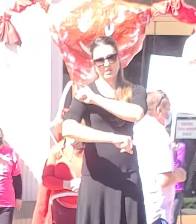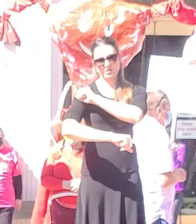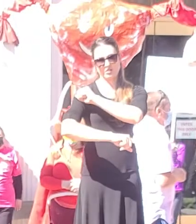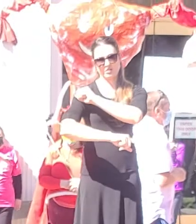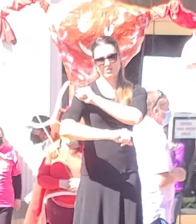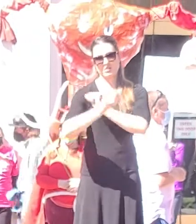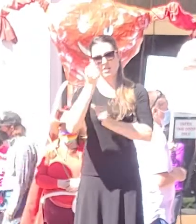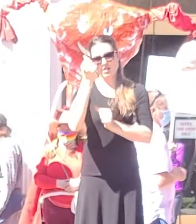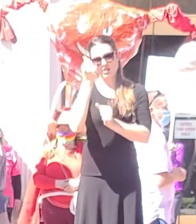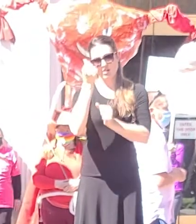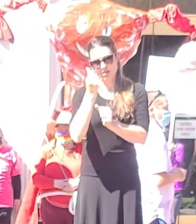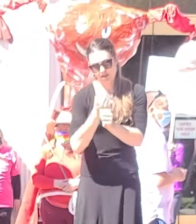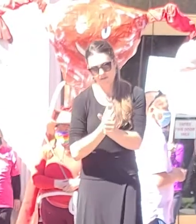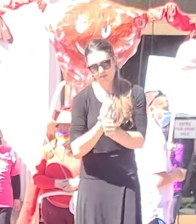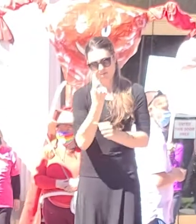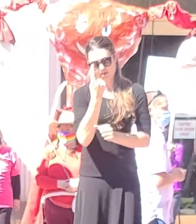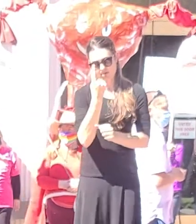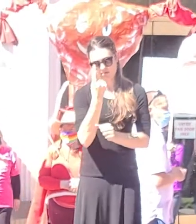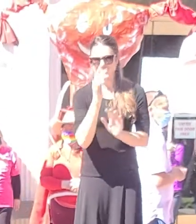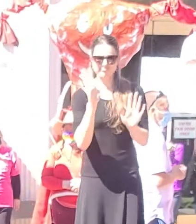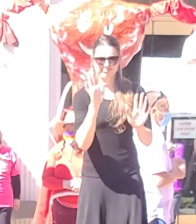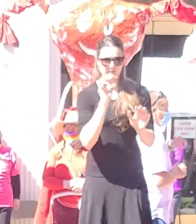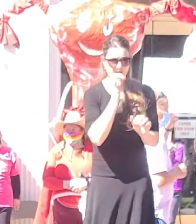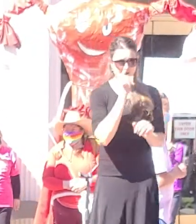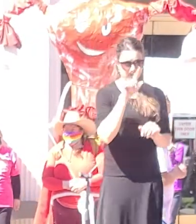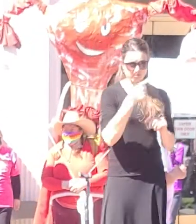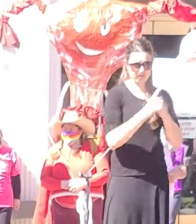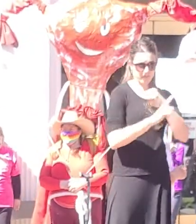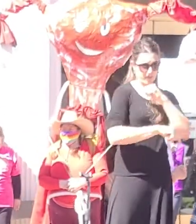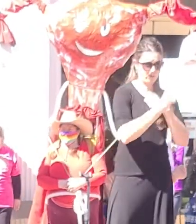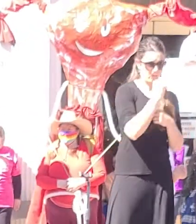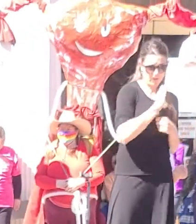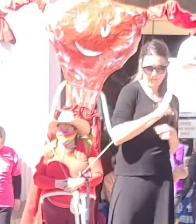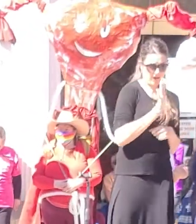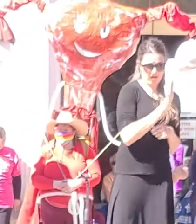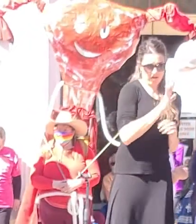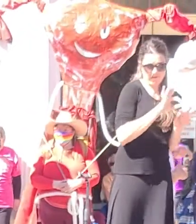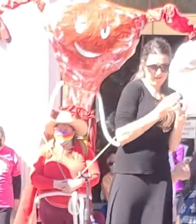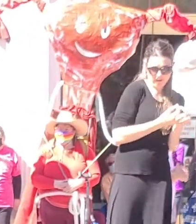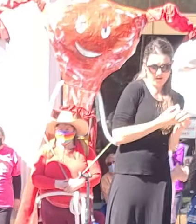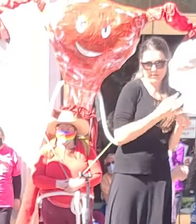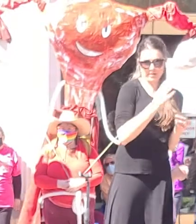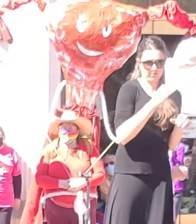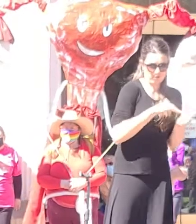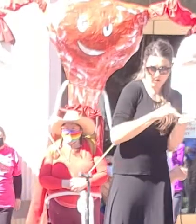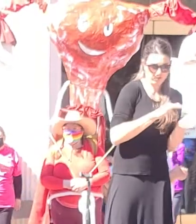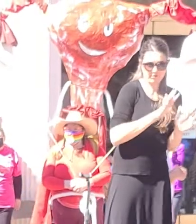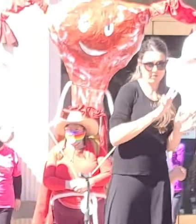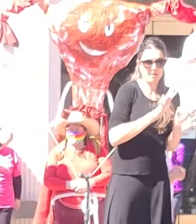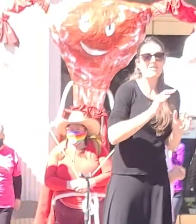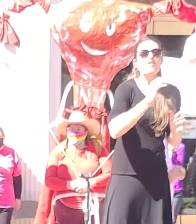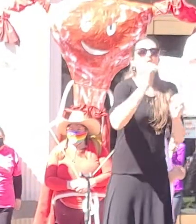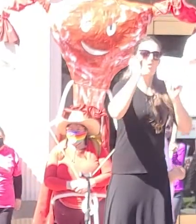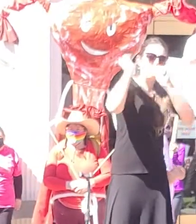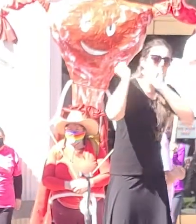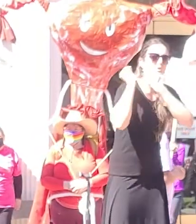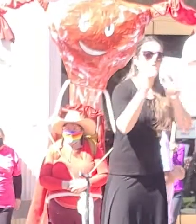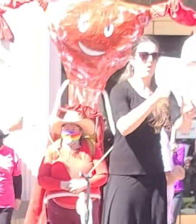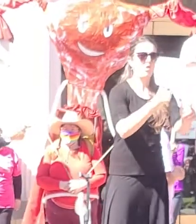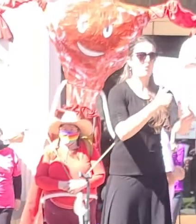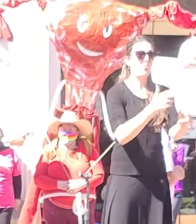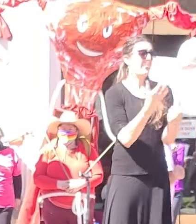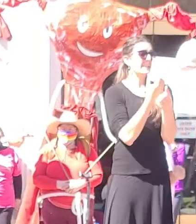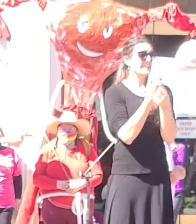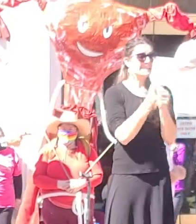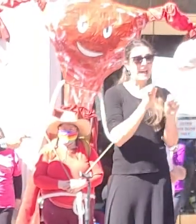everyone. Right? Not just women, not just their families, not just providers, everyone. You do safe shelter, you